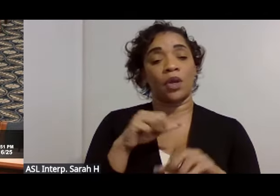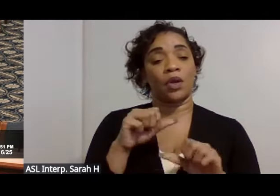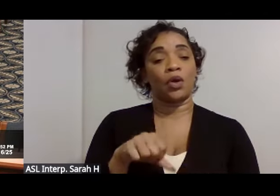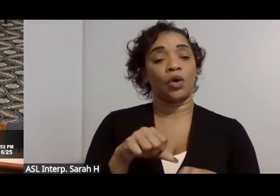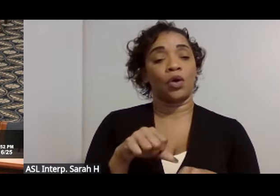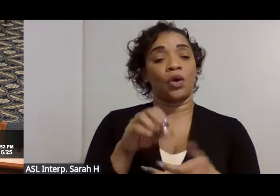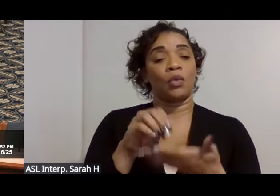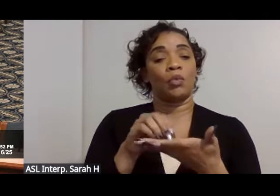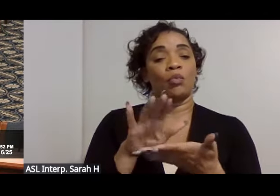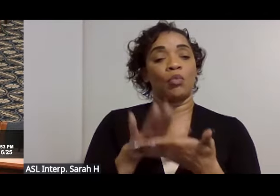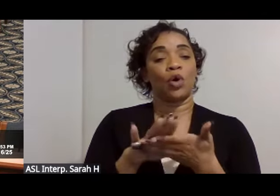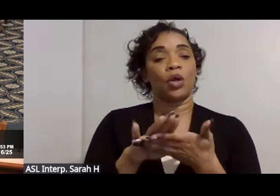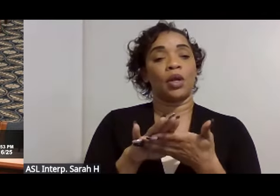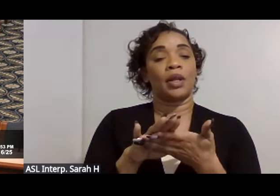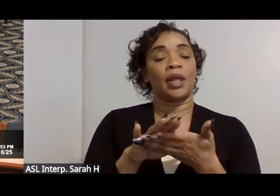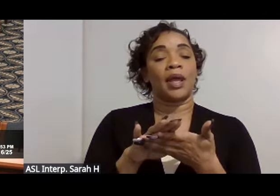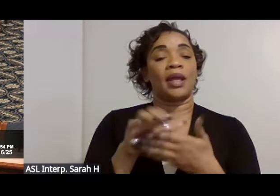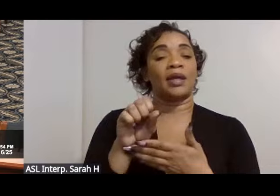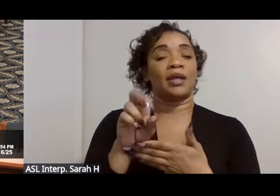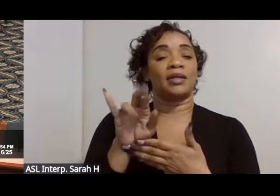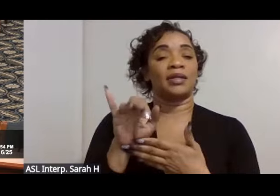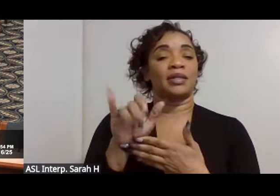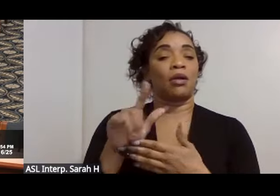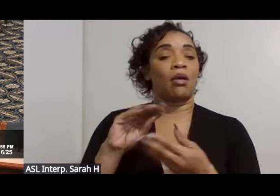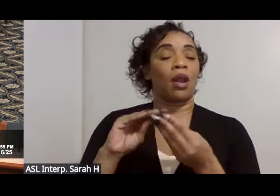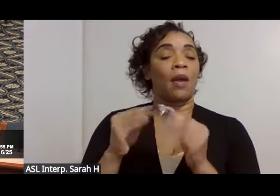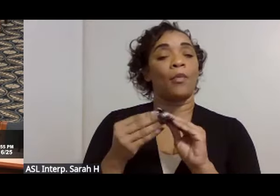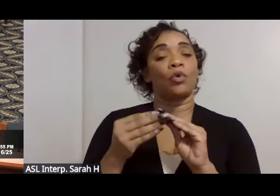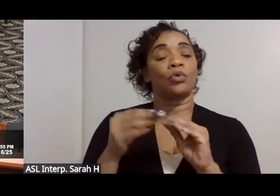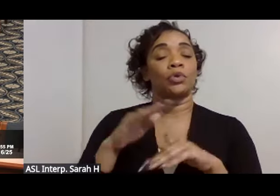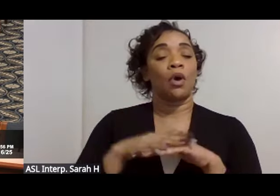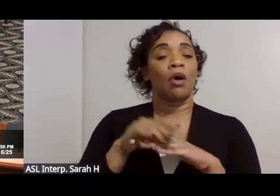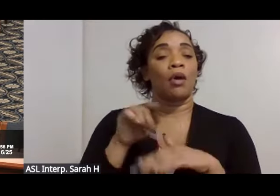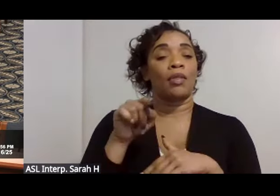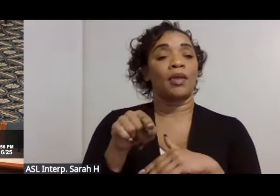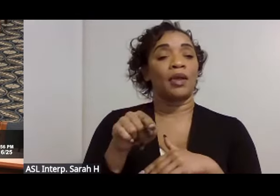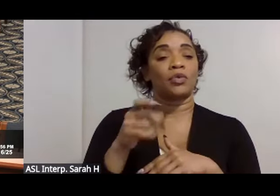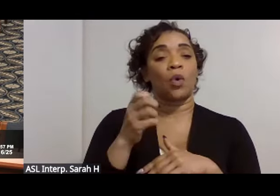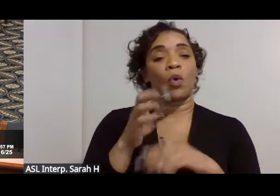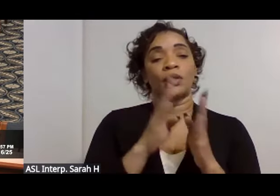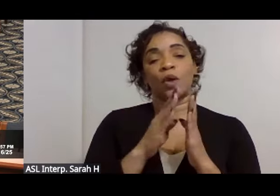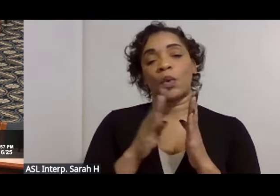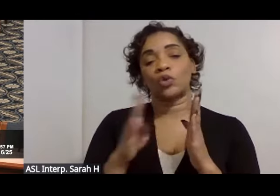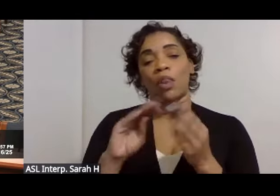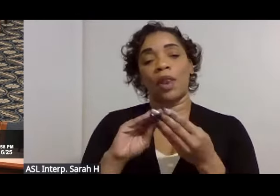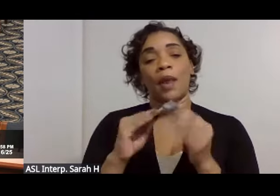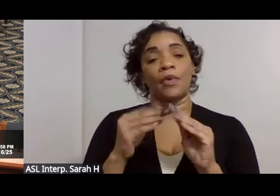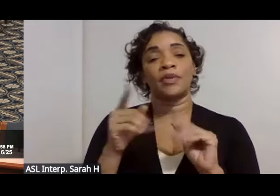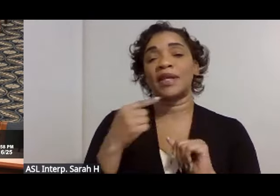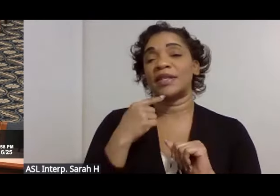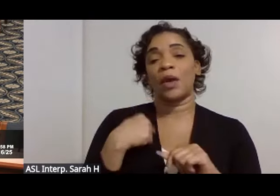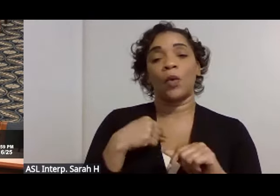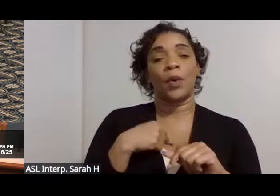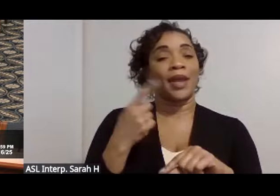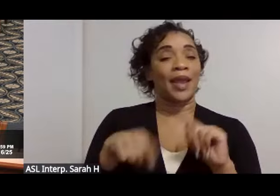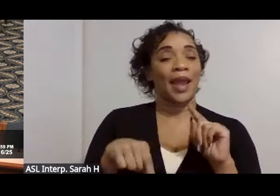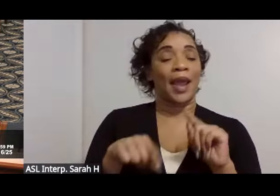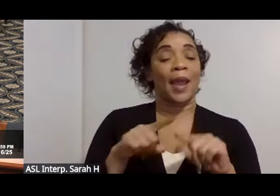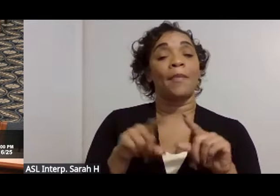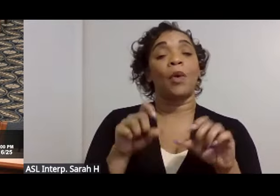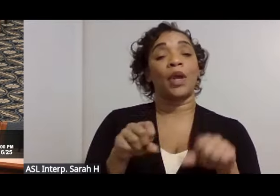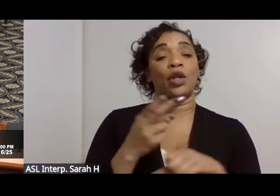sequential numbering on the ballots to ensure that we can track them. And we were told that we're not allowed to do that, but we can use a QR code or a barcode as